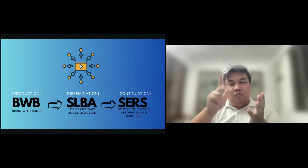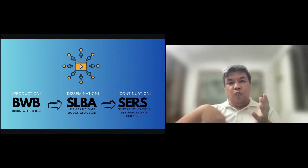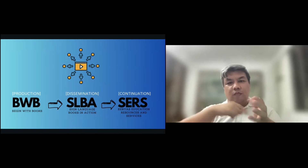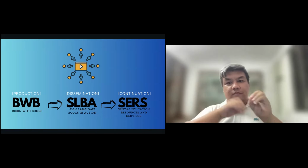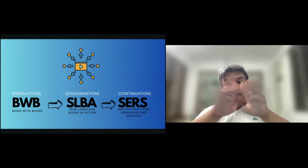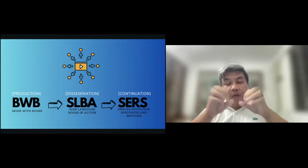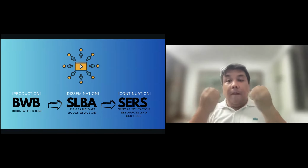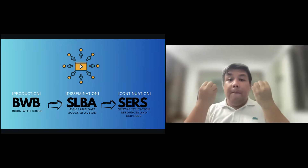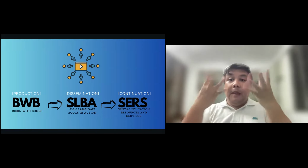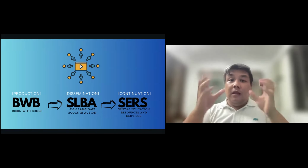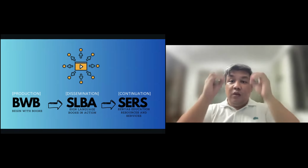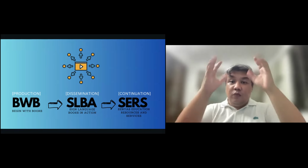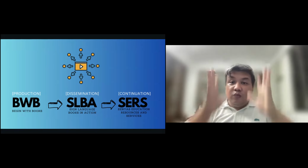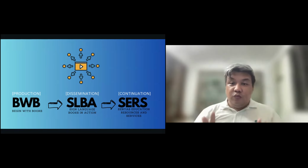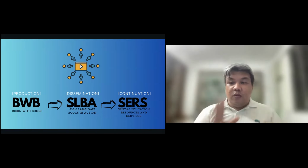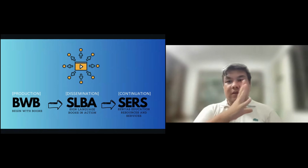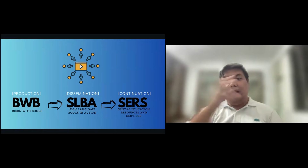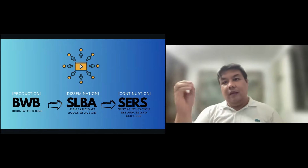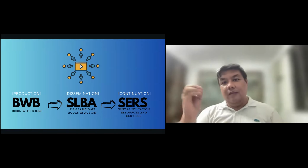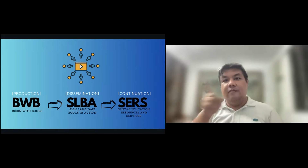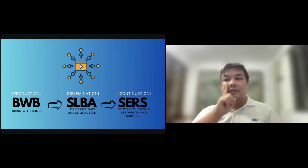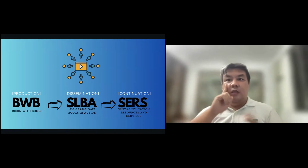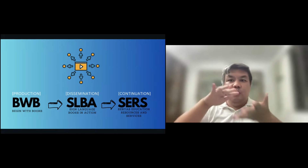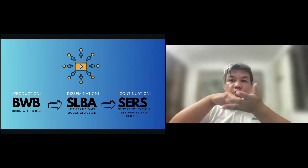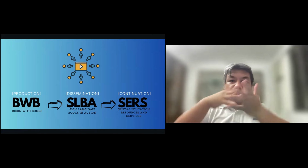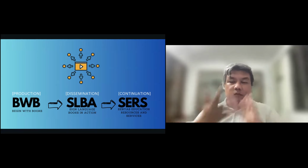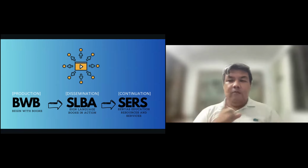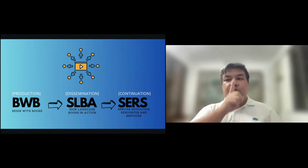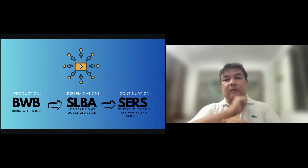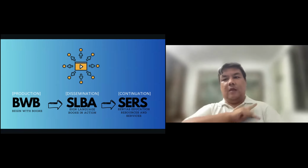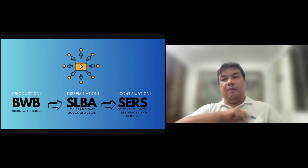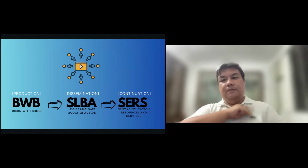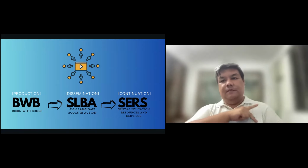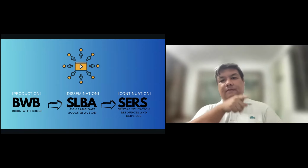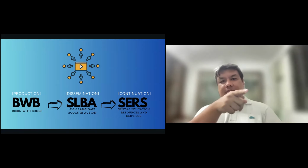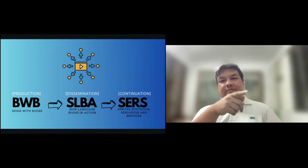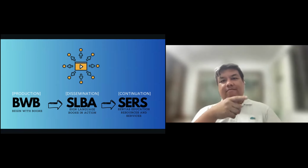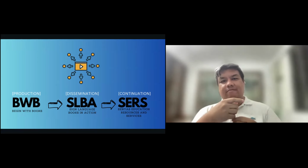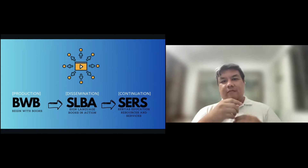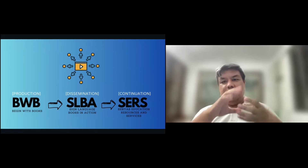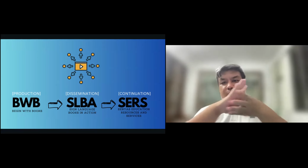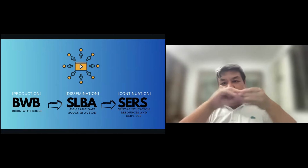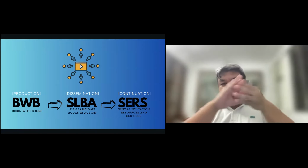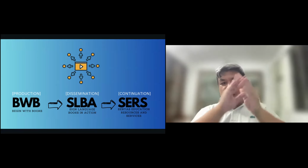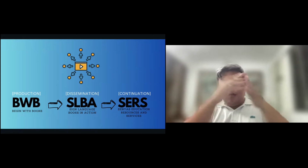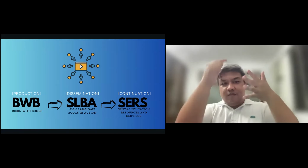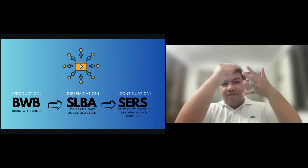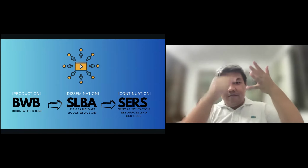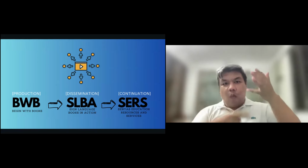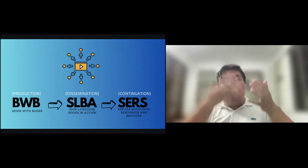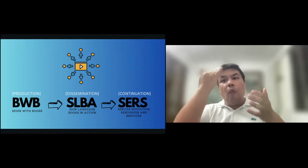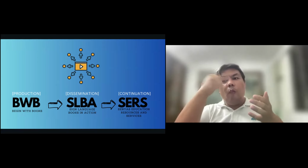in January and until July 2023. Much of the educators and deaf students were really